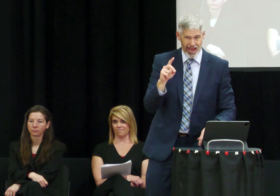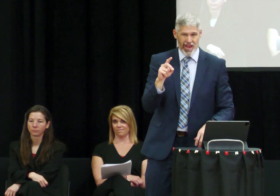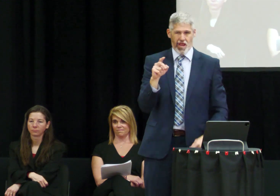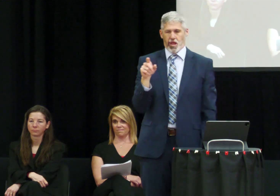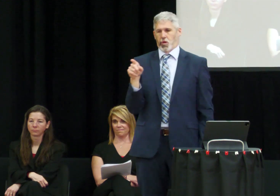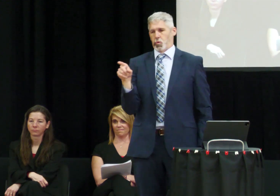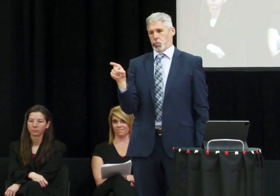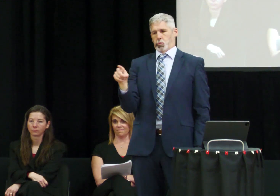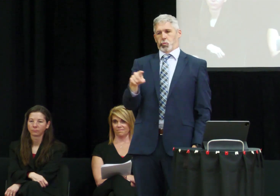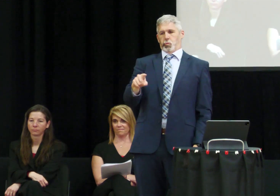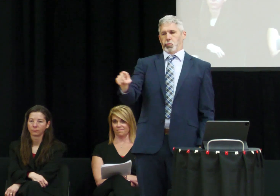On the other hand,